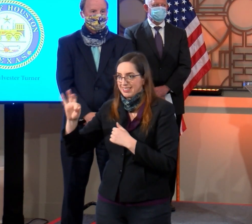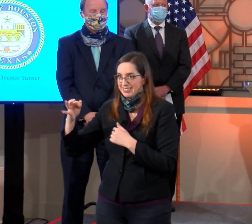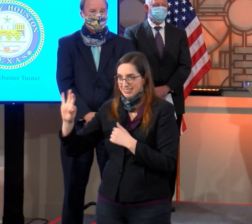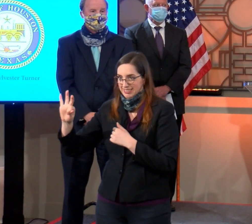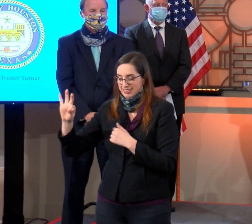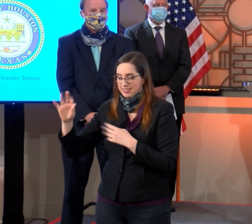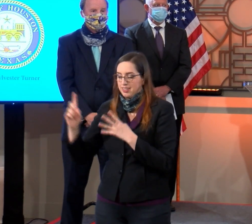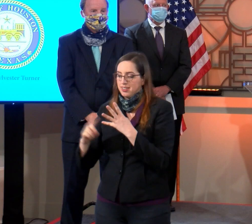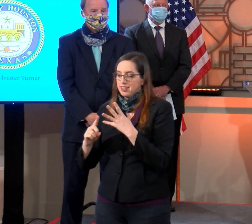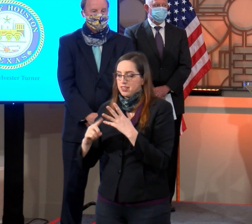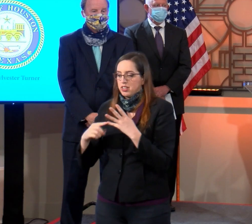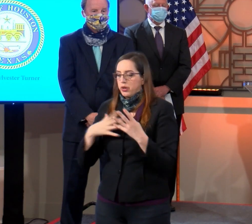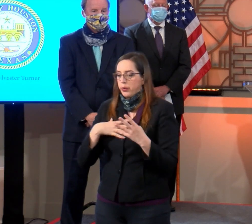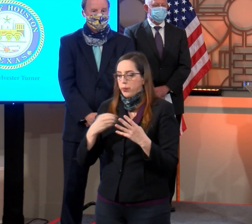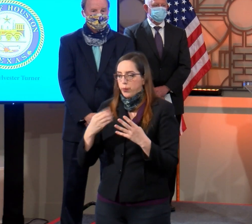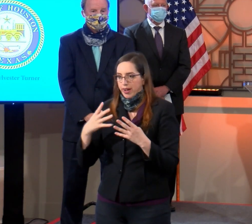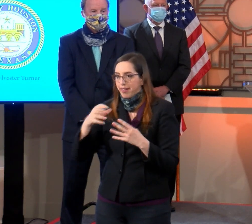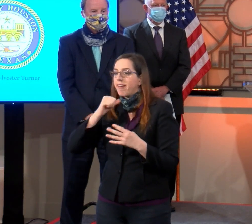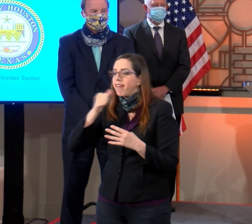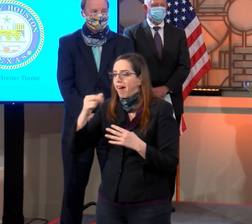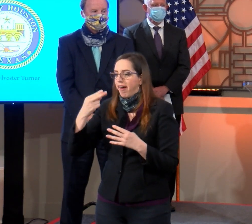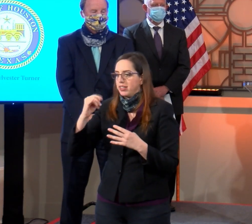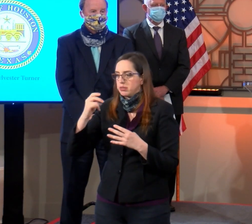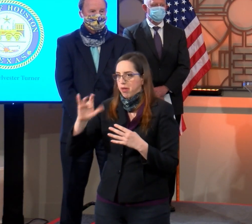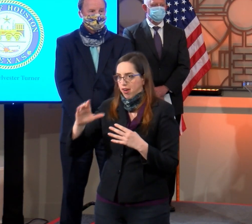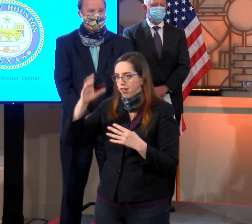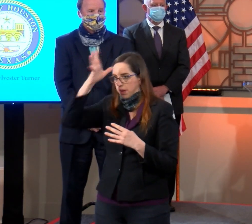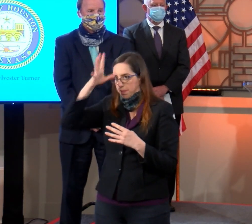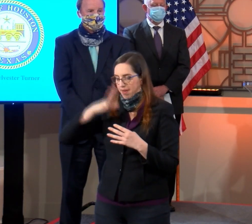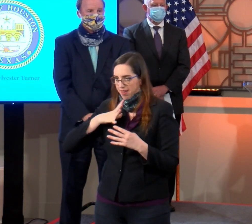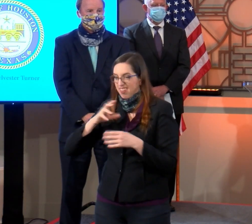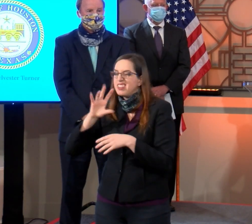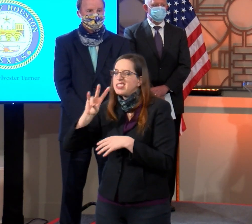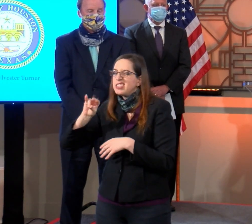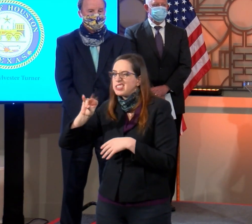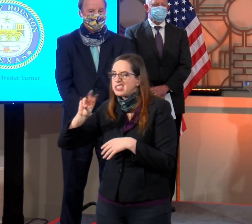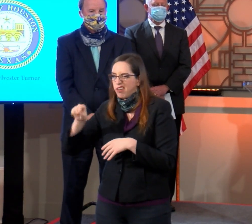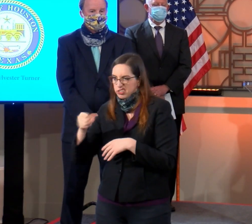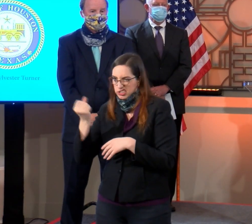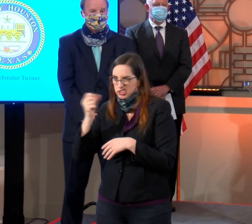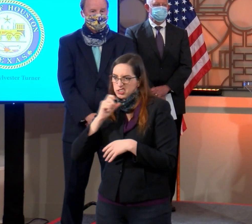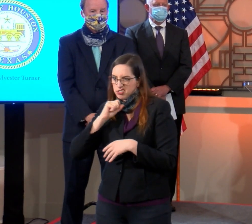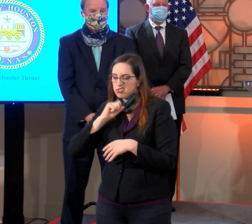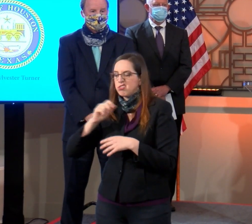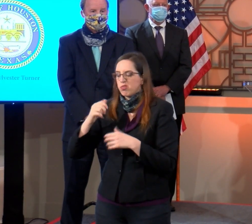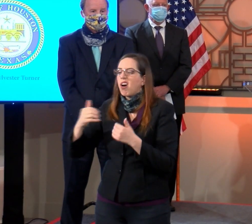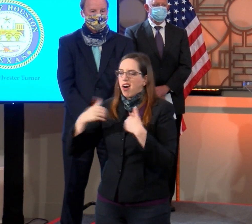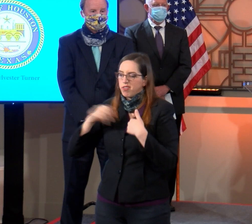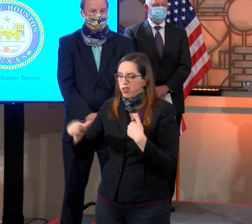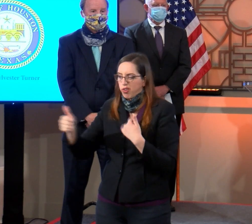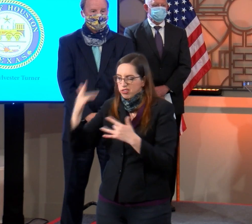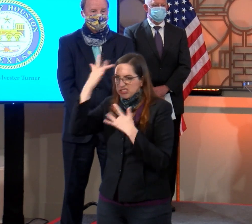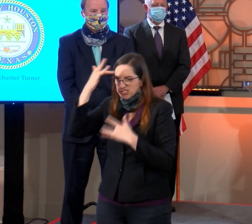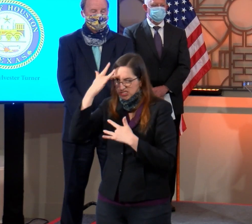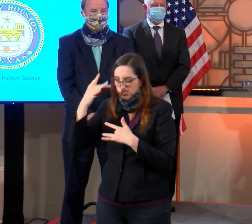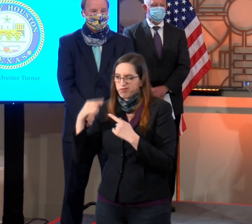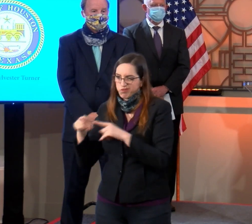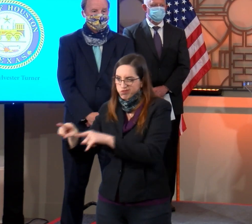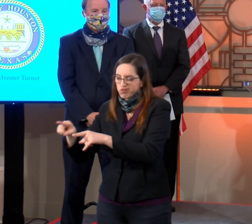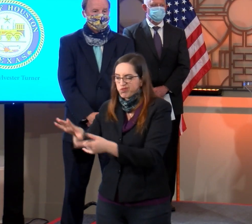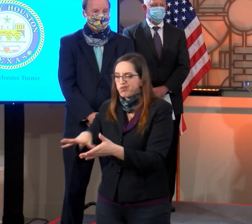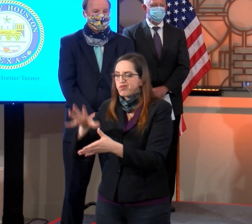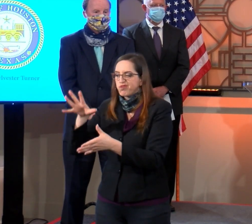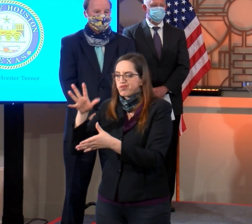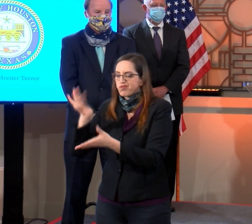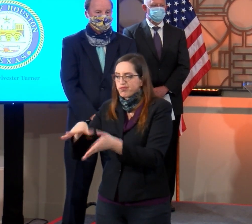19th. And a white non-Hispanic male in his 70s with underlying health conditions, who passed